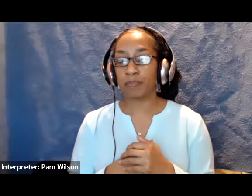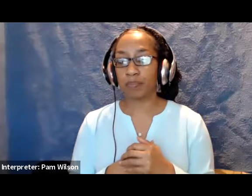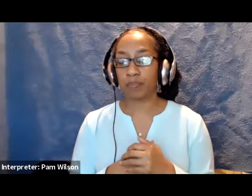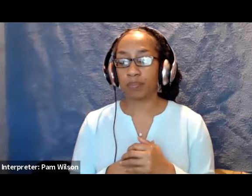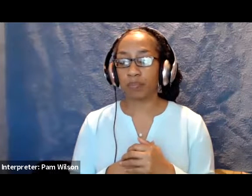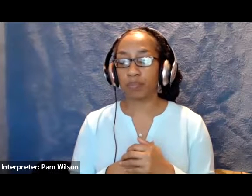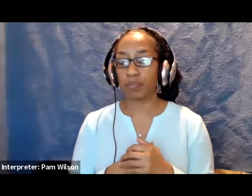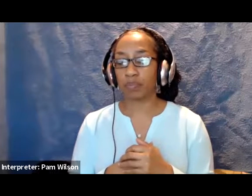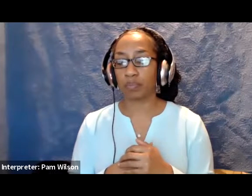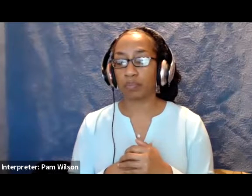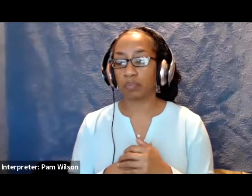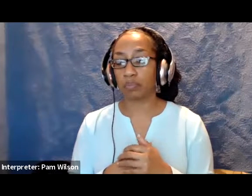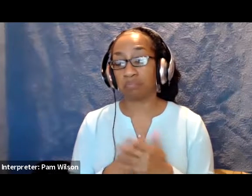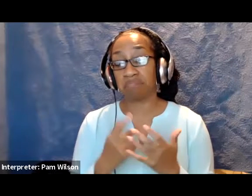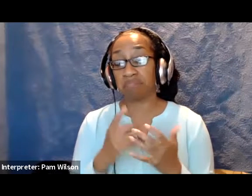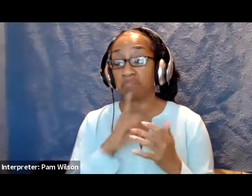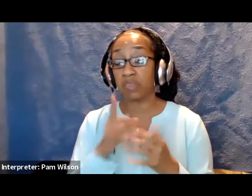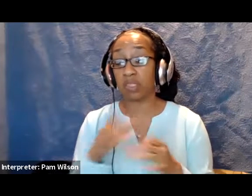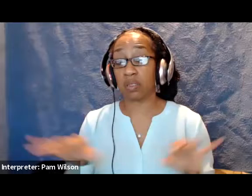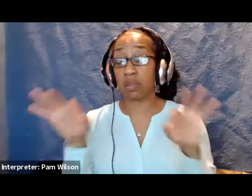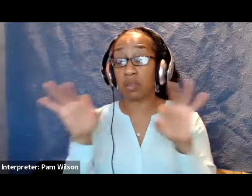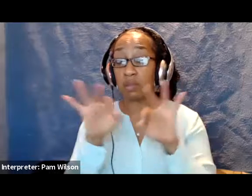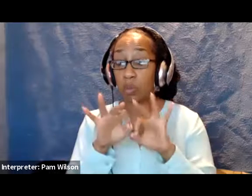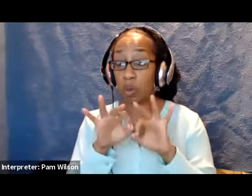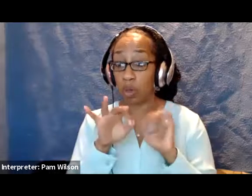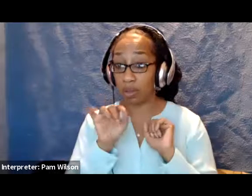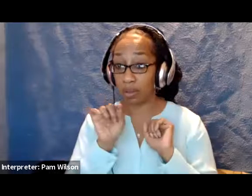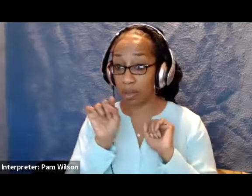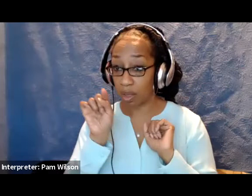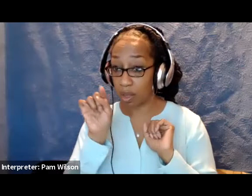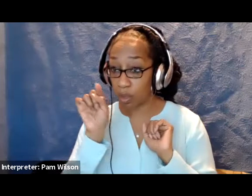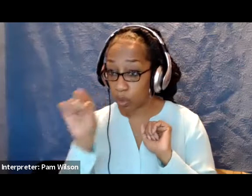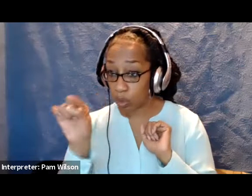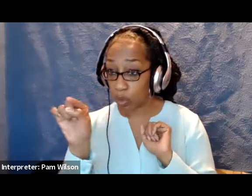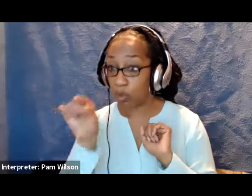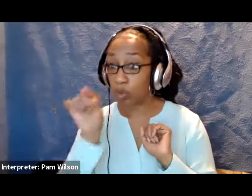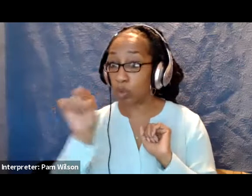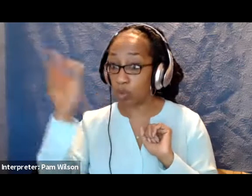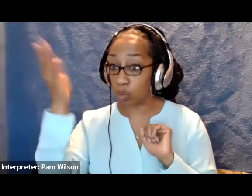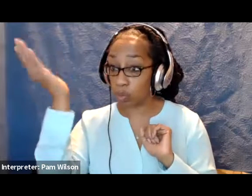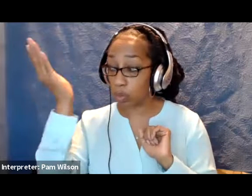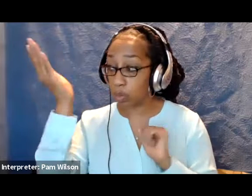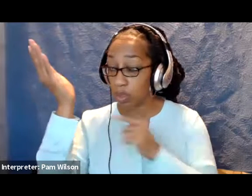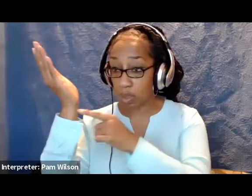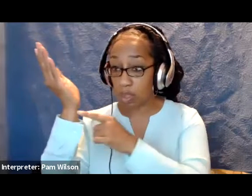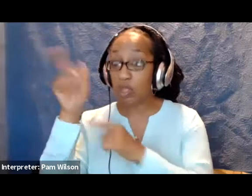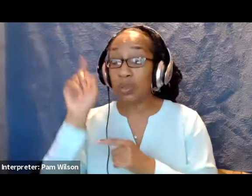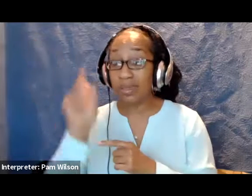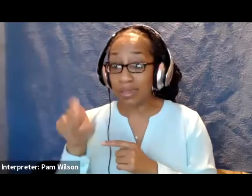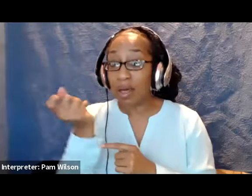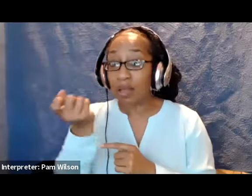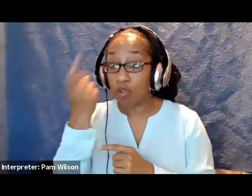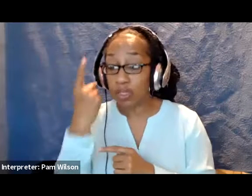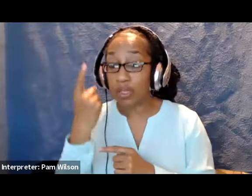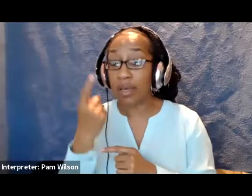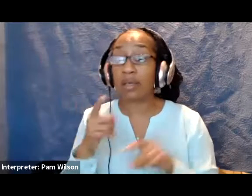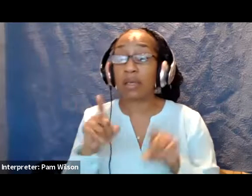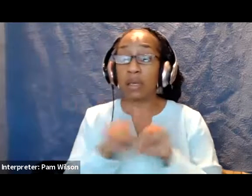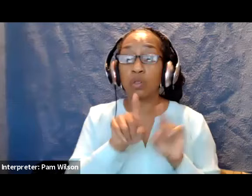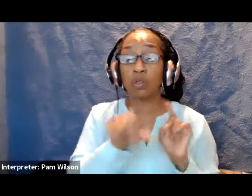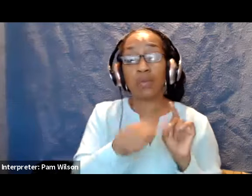you know, again, it's really important that you understand how to use the platform and then that your presenters do